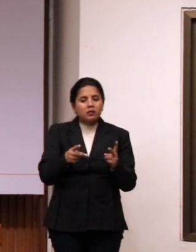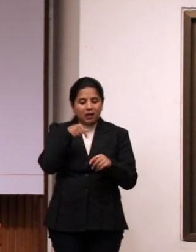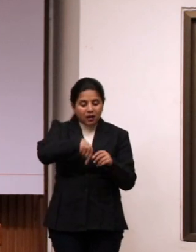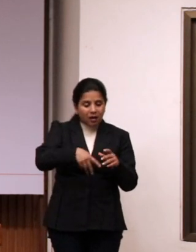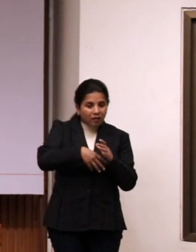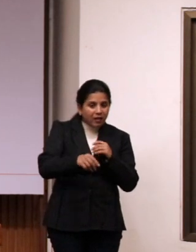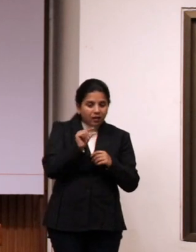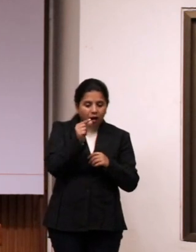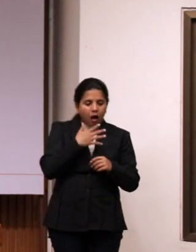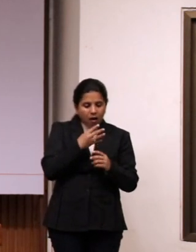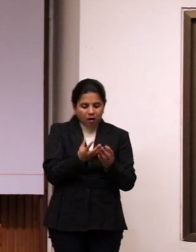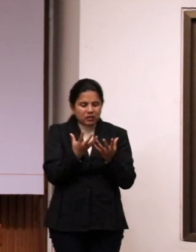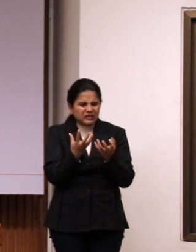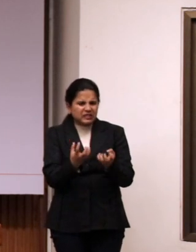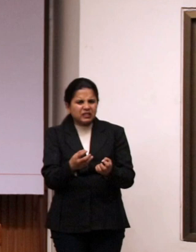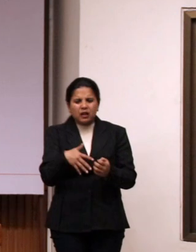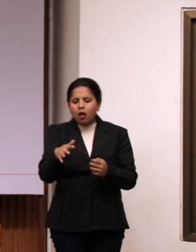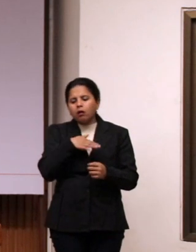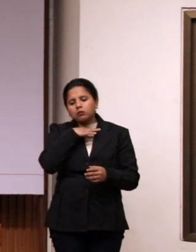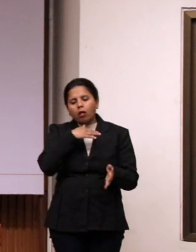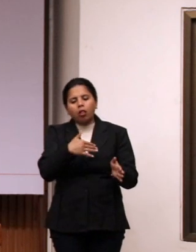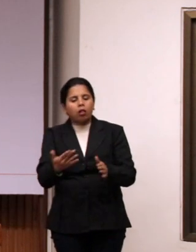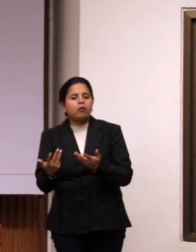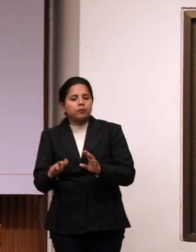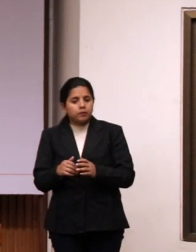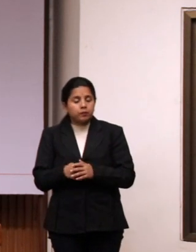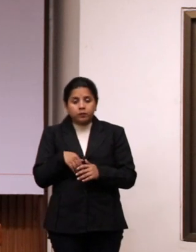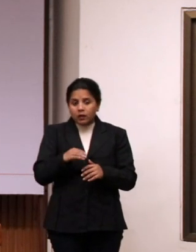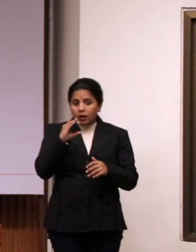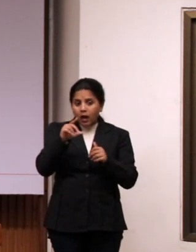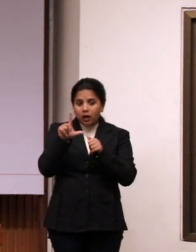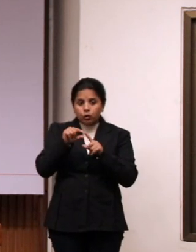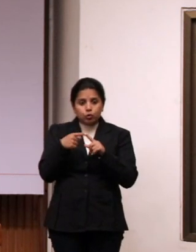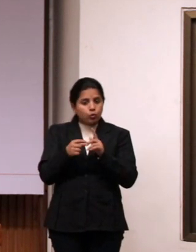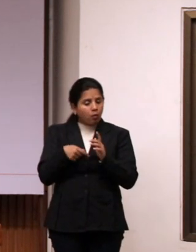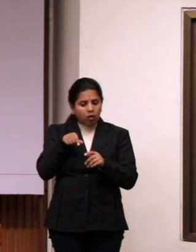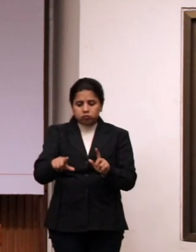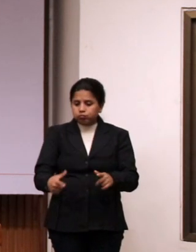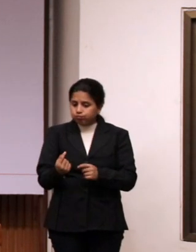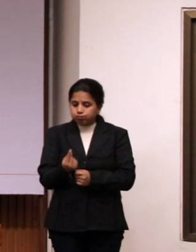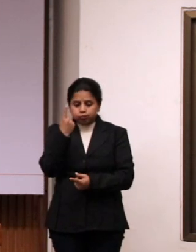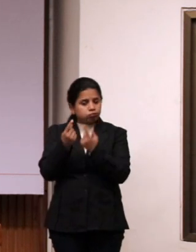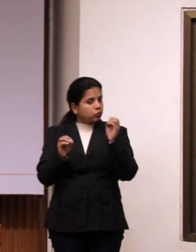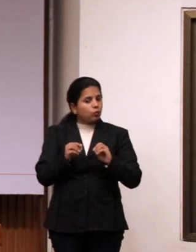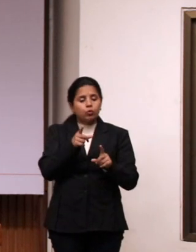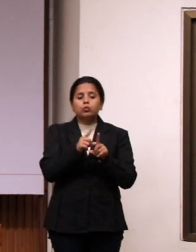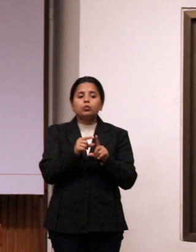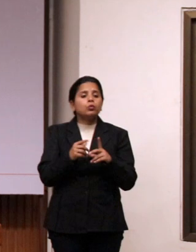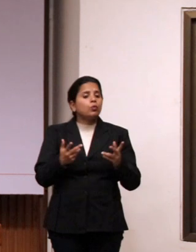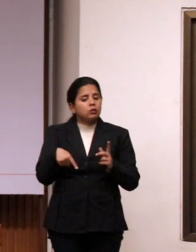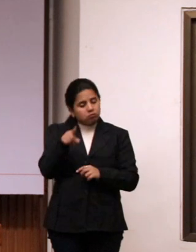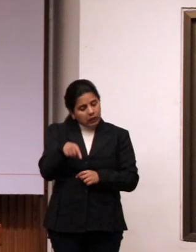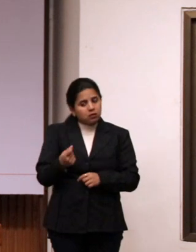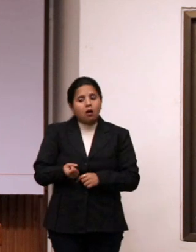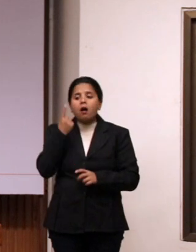Caparis decidua will go and other species will go, die. Even calotropis cannot grow. What you will do? So these understanding need to be